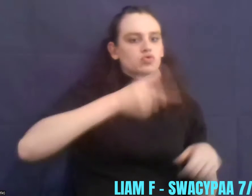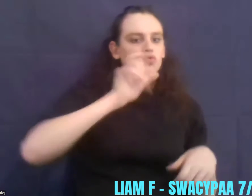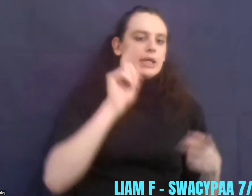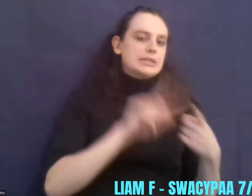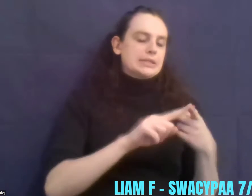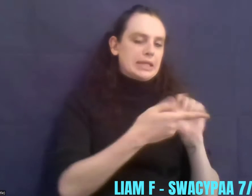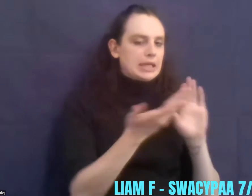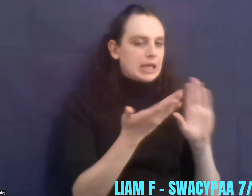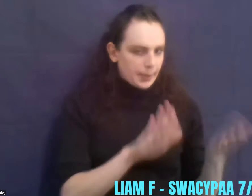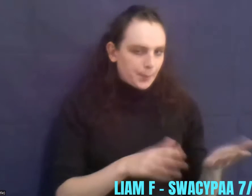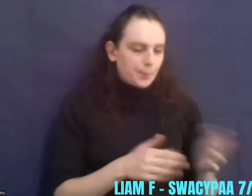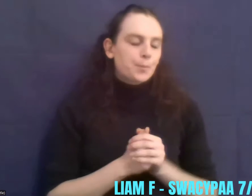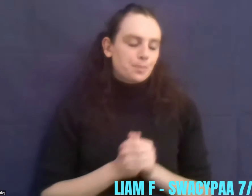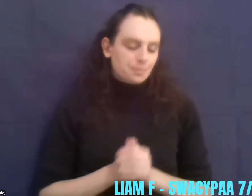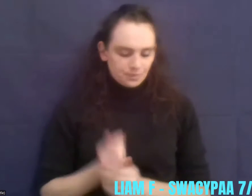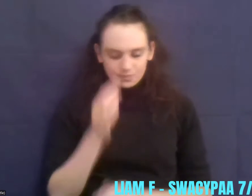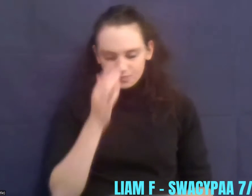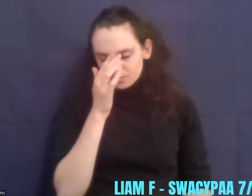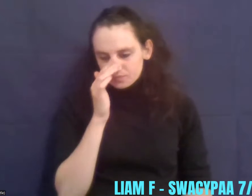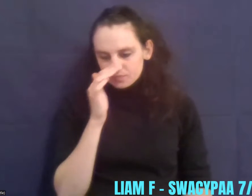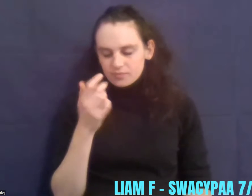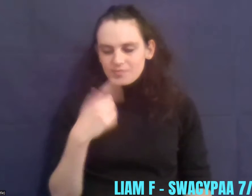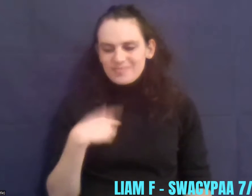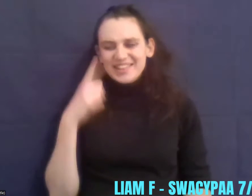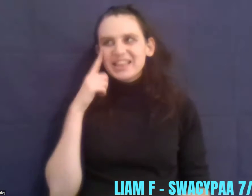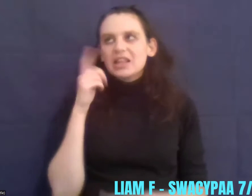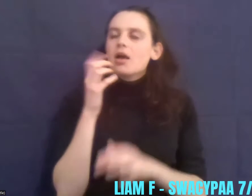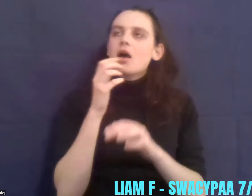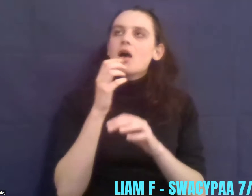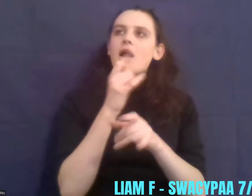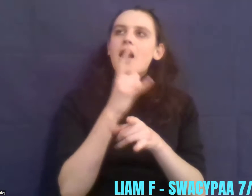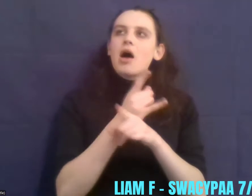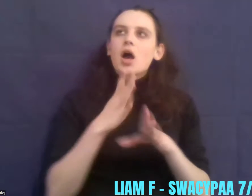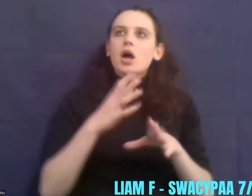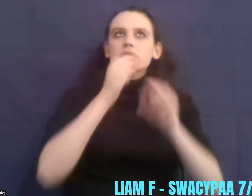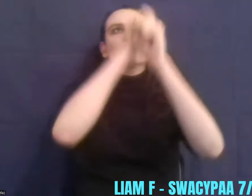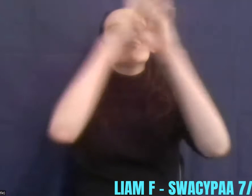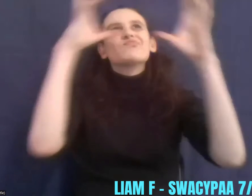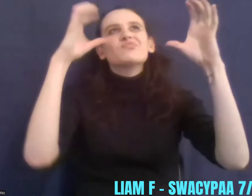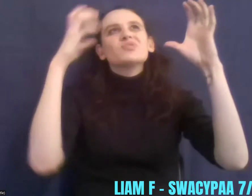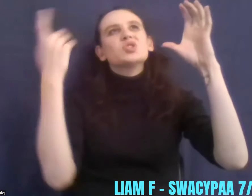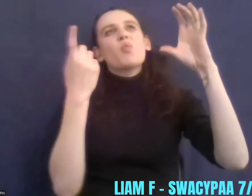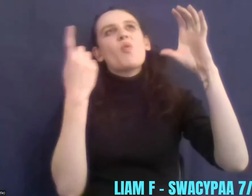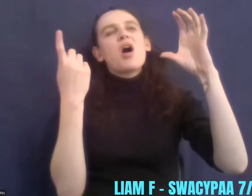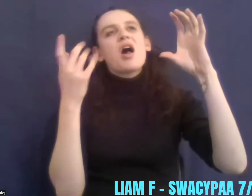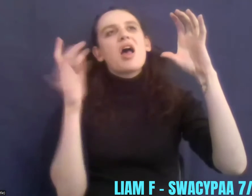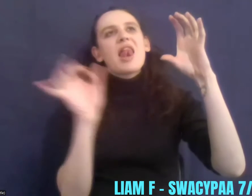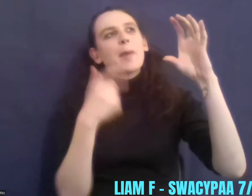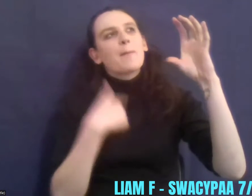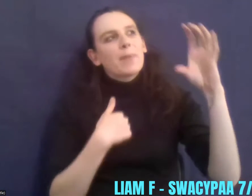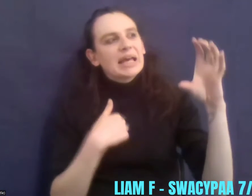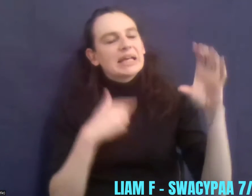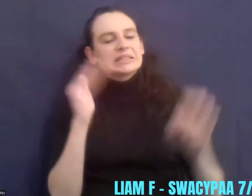I didn't think of an alcoholic as somebody like me, somebody who seemingly was functioning